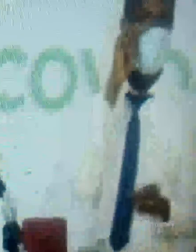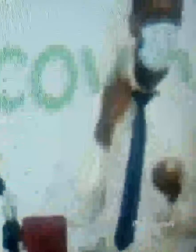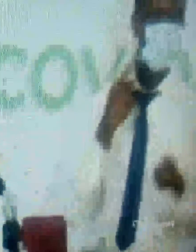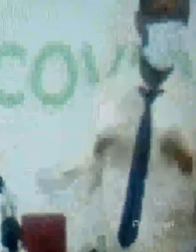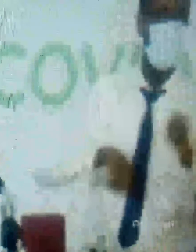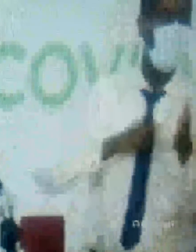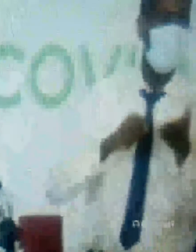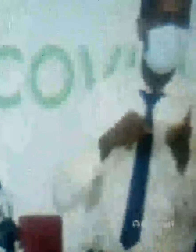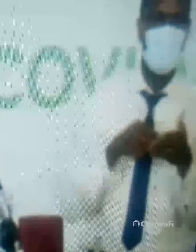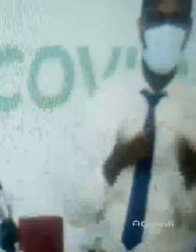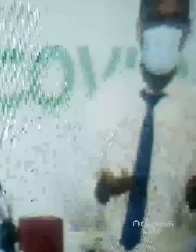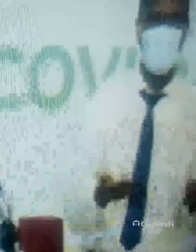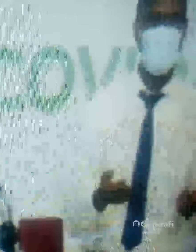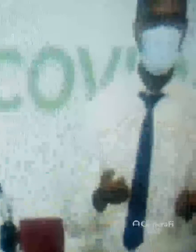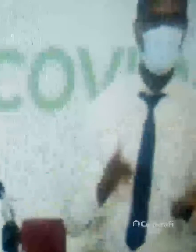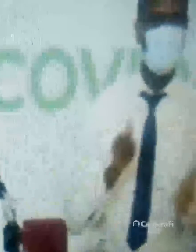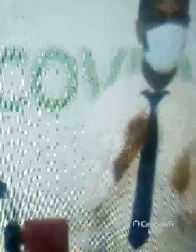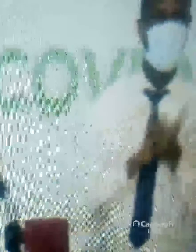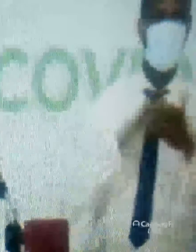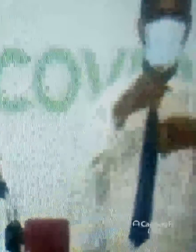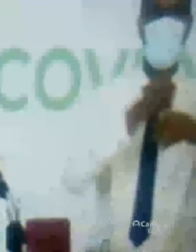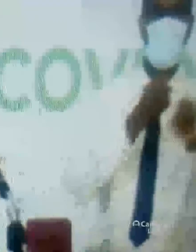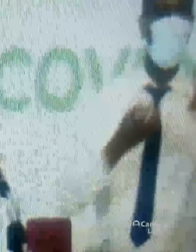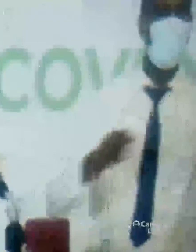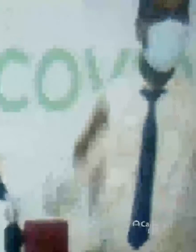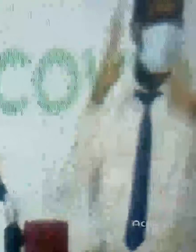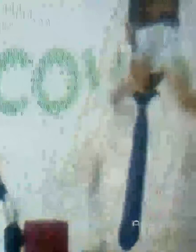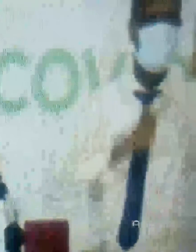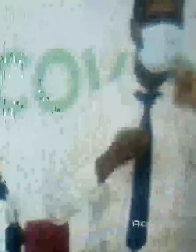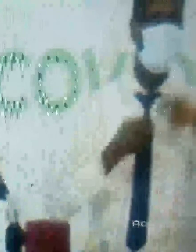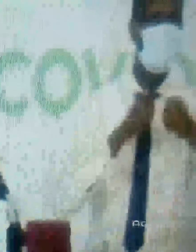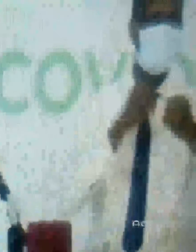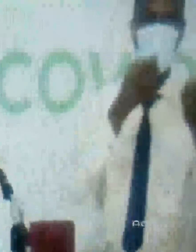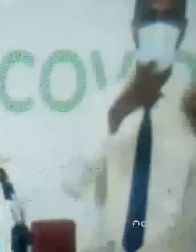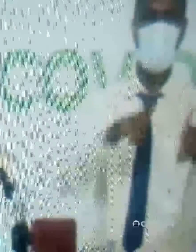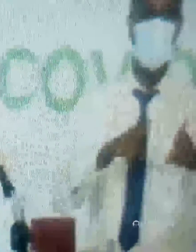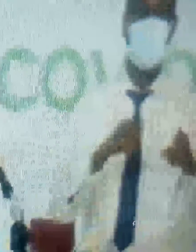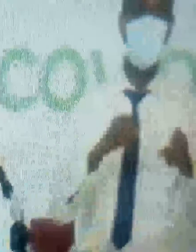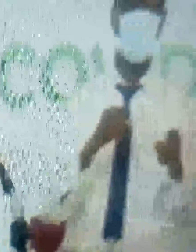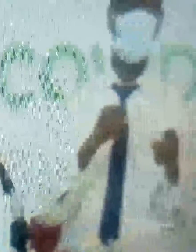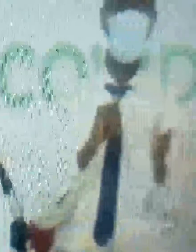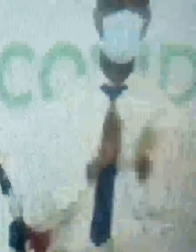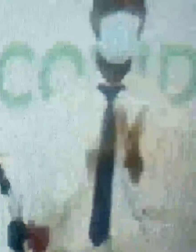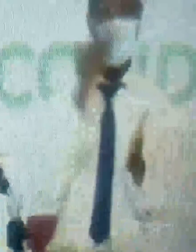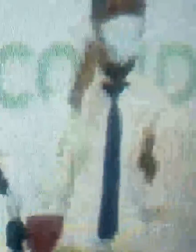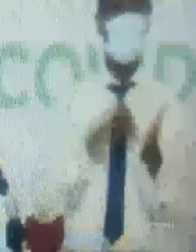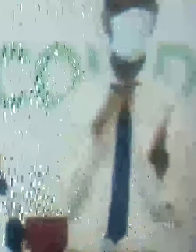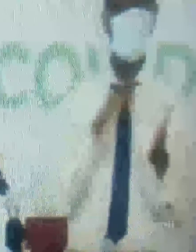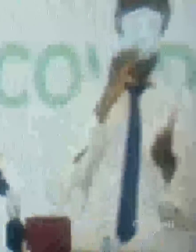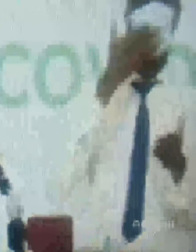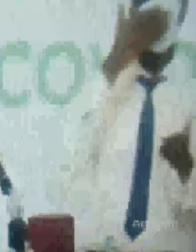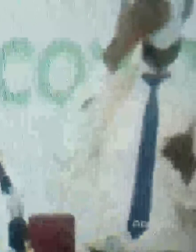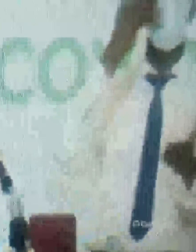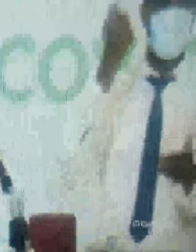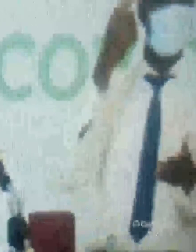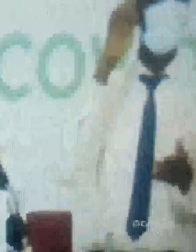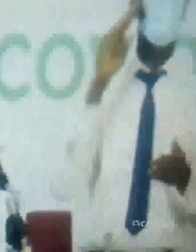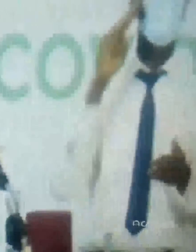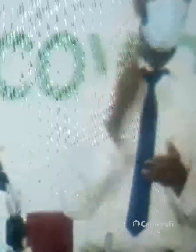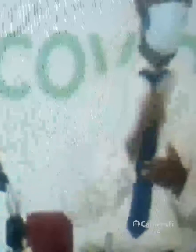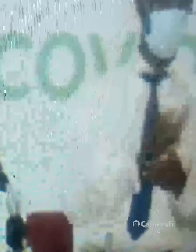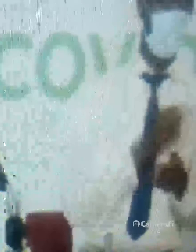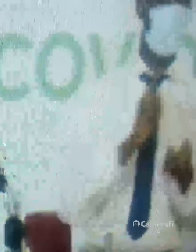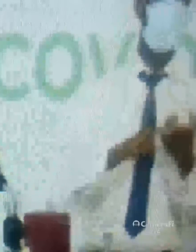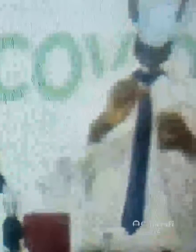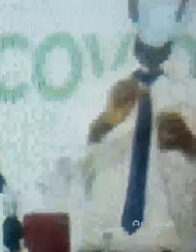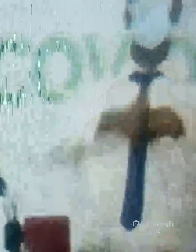And we'll have the whole place messed up. So it is better for us to make sure that we put